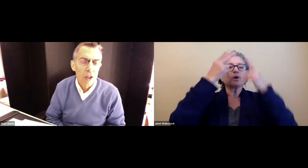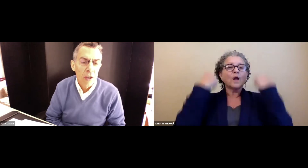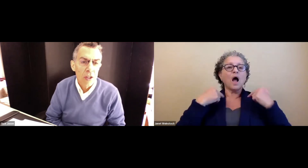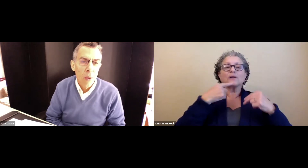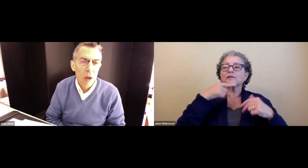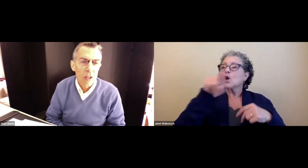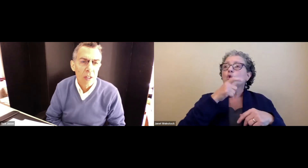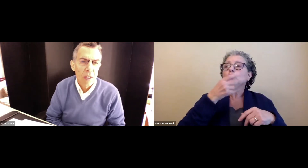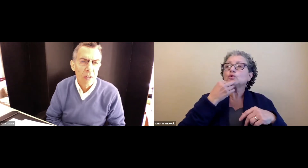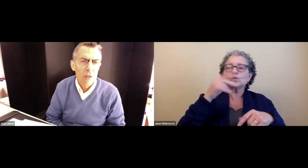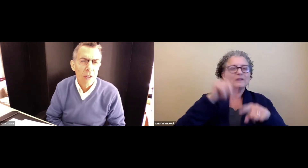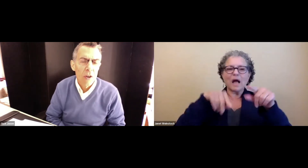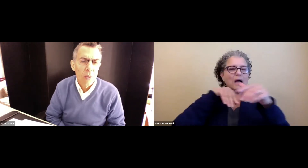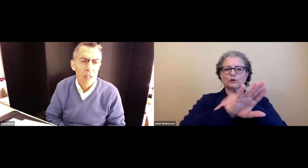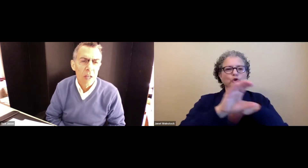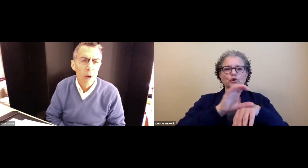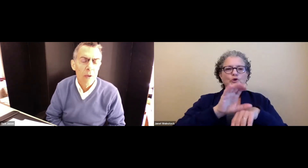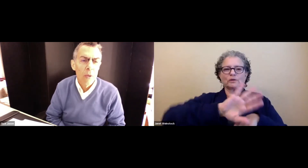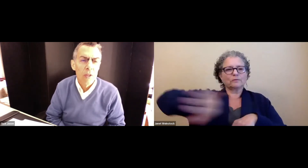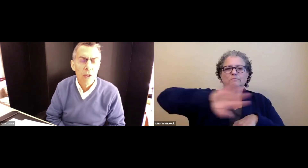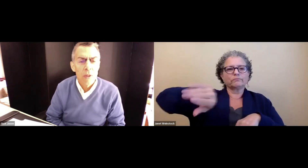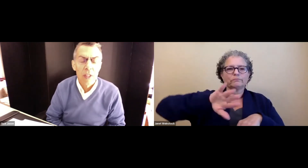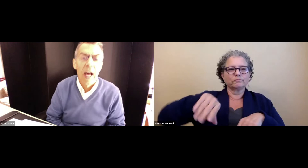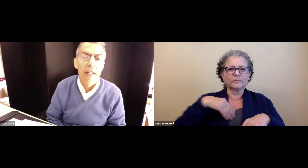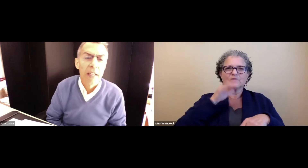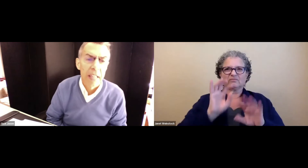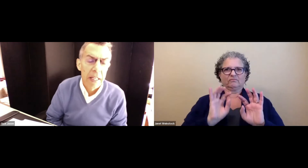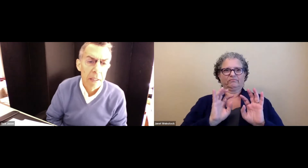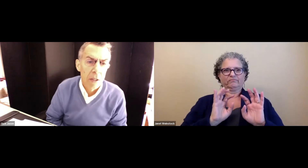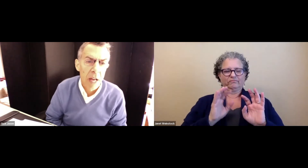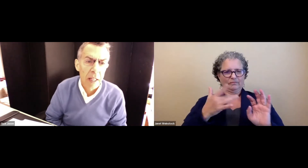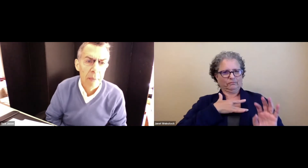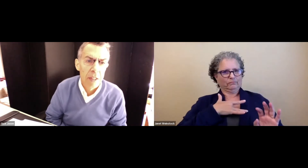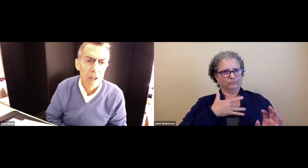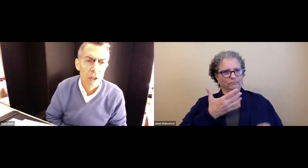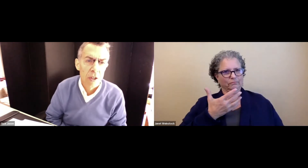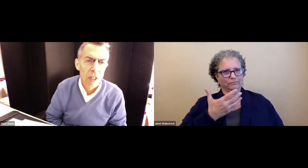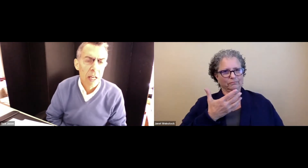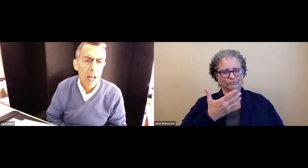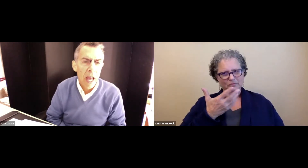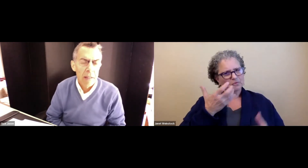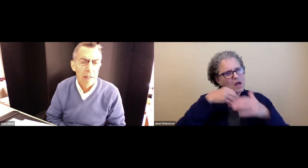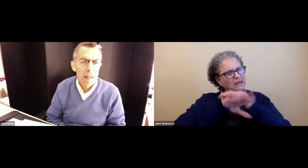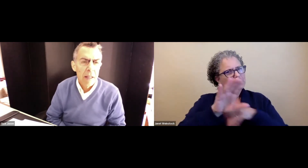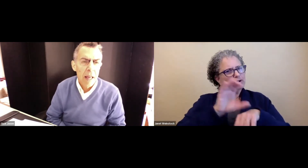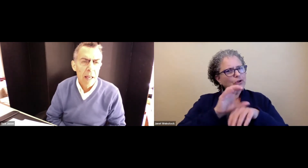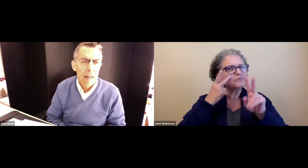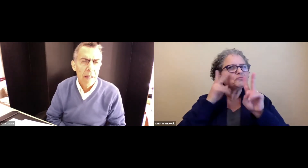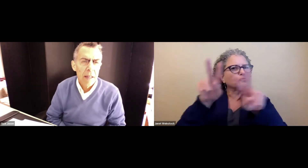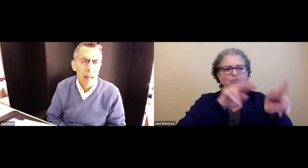to watch service, the nuns would say, whoever who is Jewish could not attend, could not come into the church. And they thought that it would